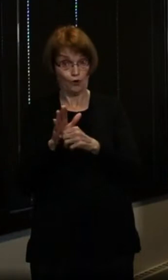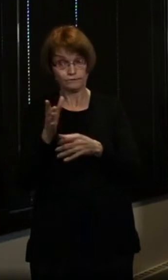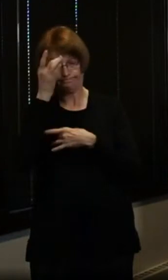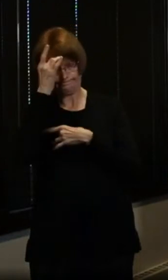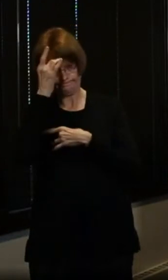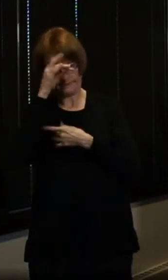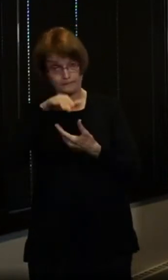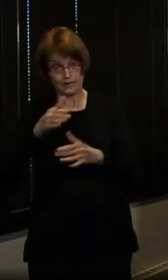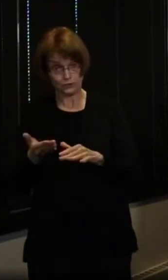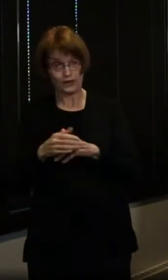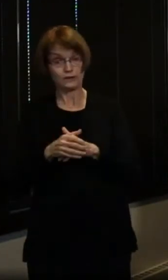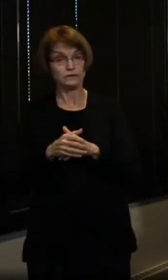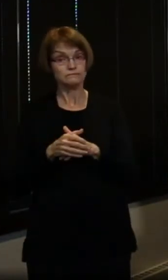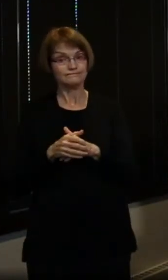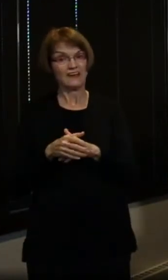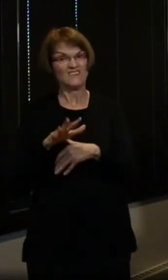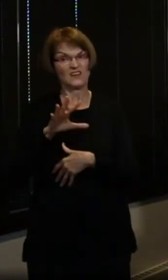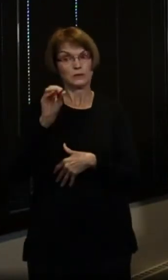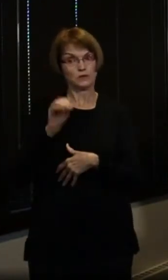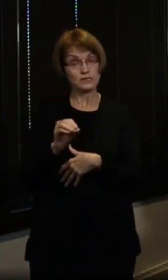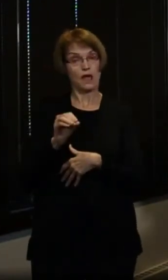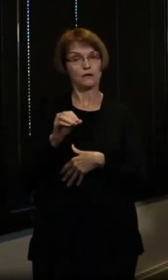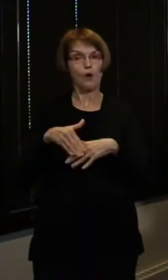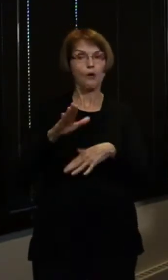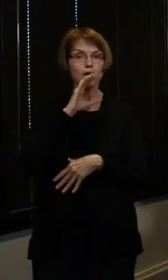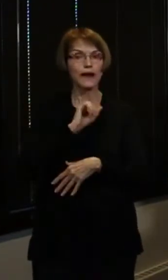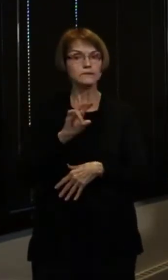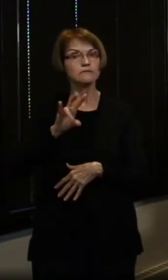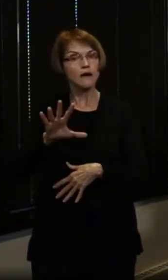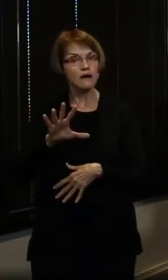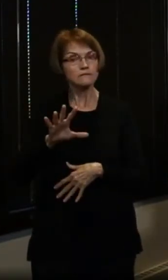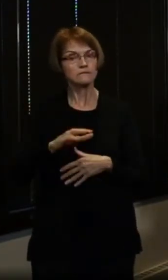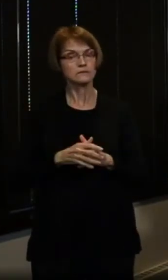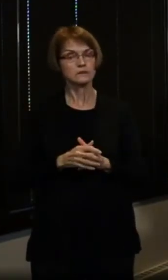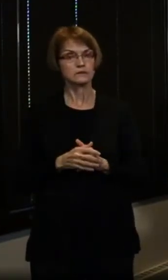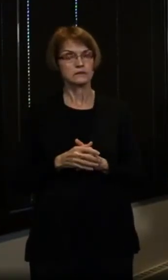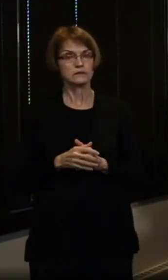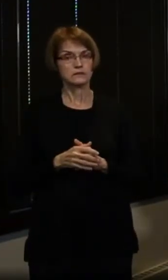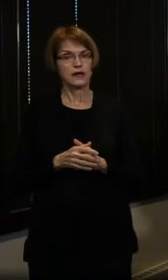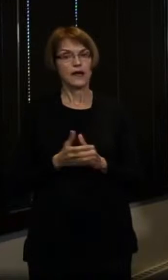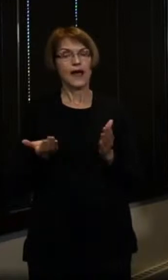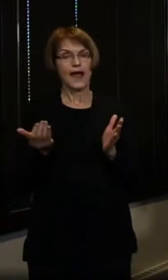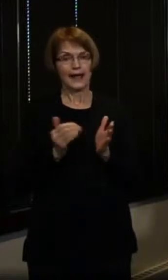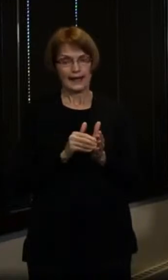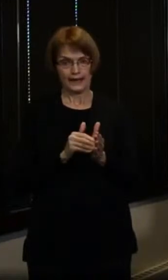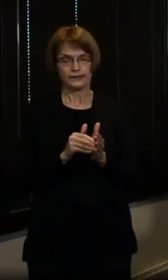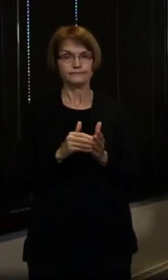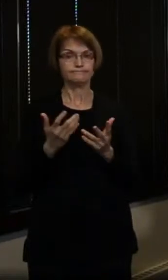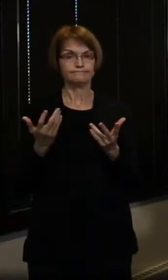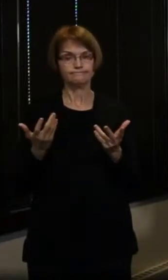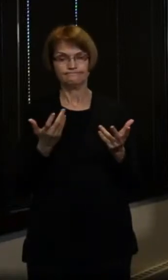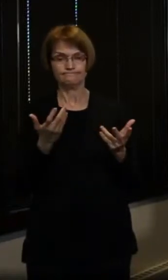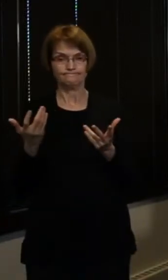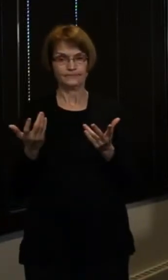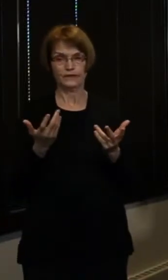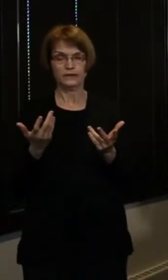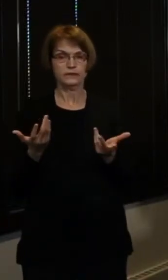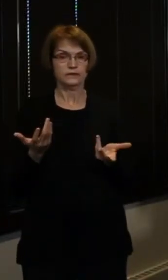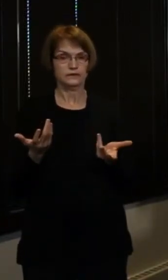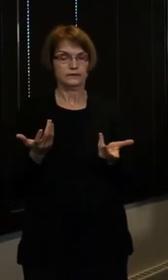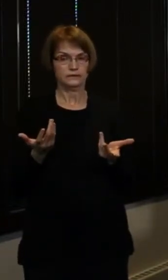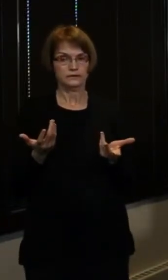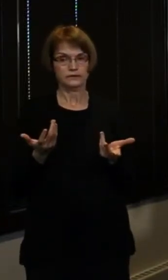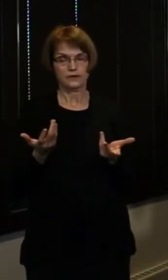than 75 years old. So again, when you look at the differences between, or the contribution